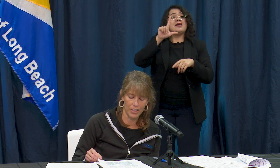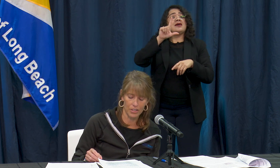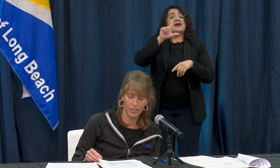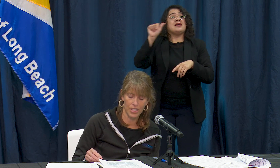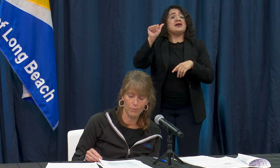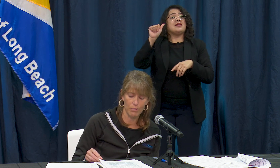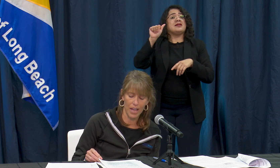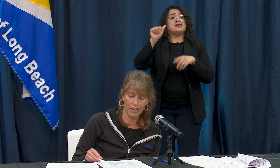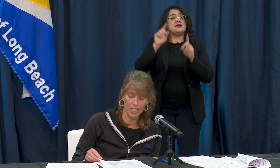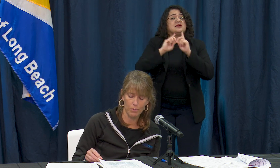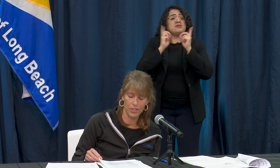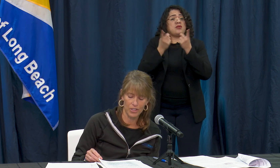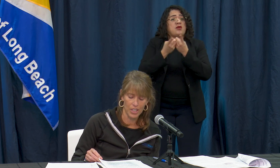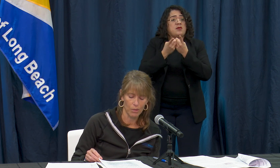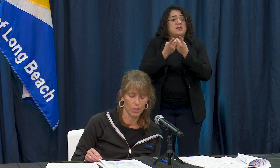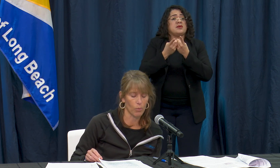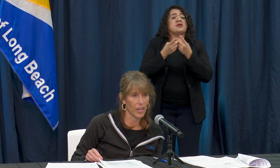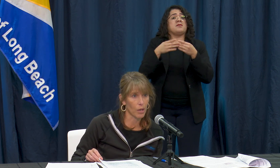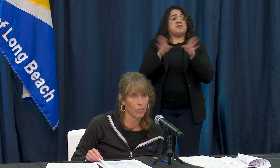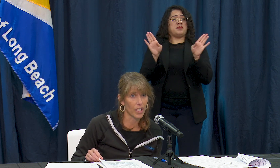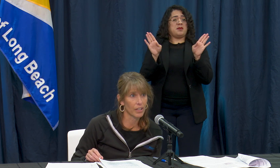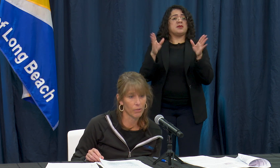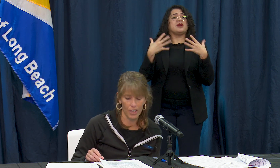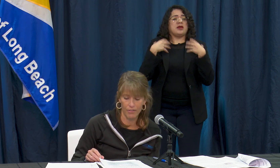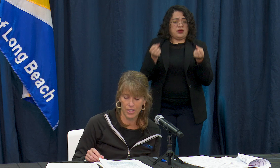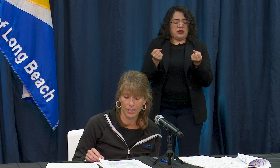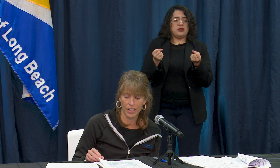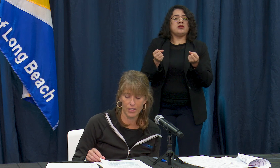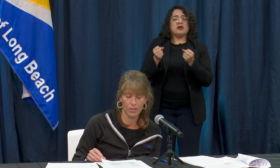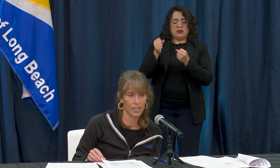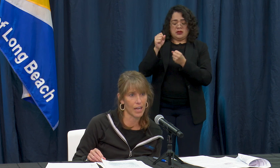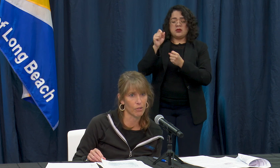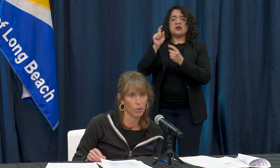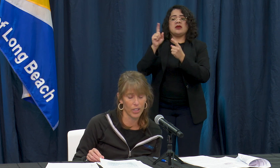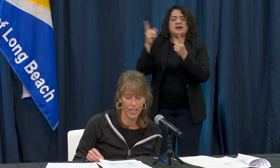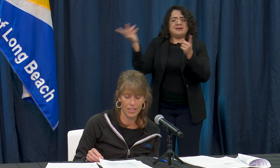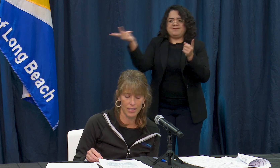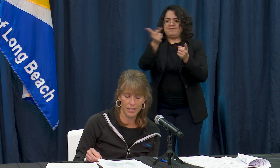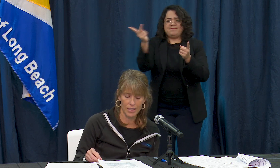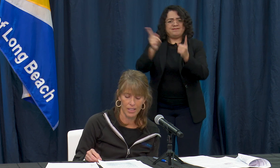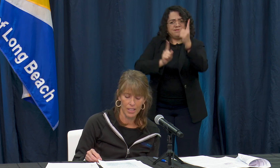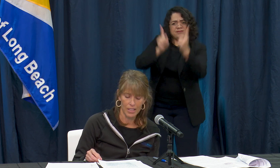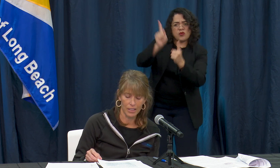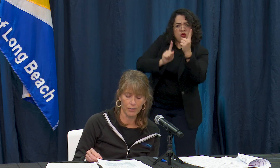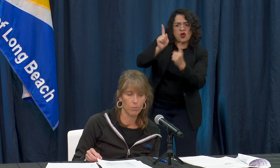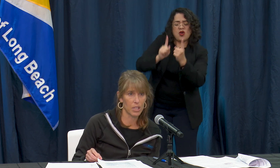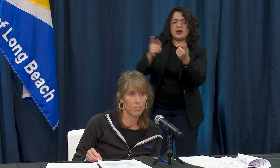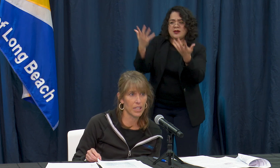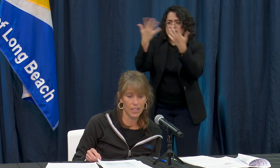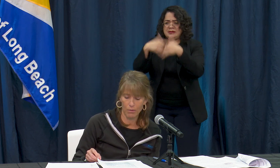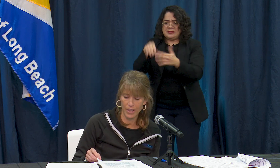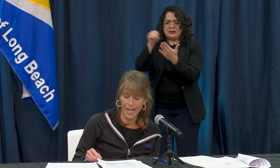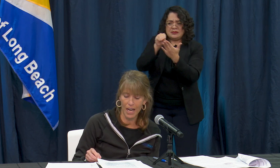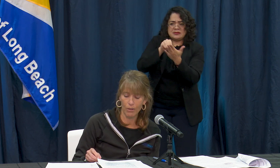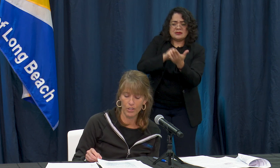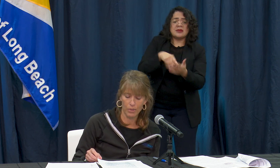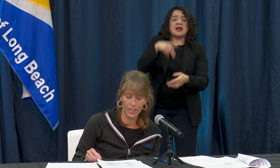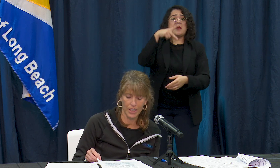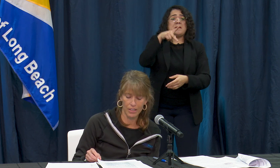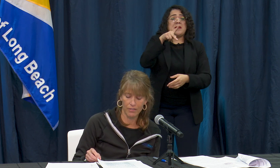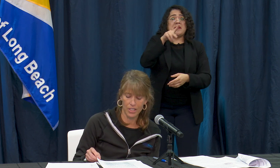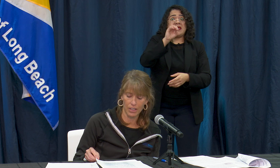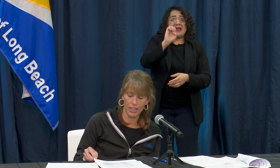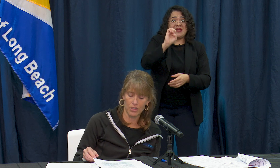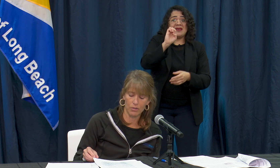Health to have additional subject matter experts work one-on-one with our facilities that have reported cases, delivering PPE within hours